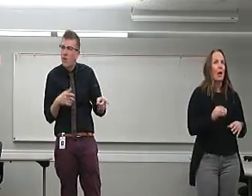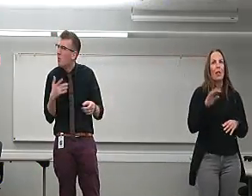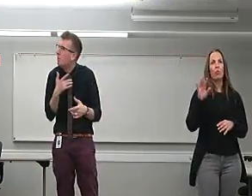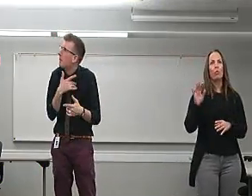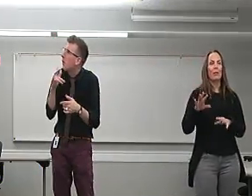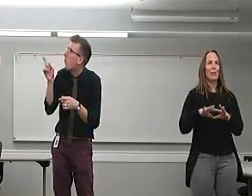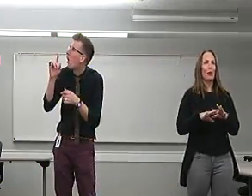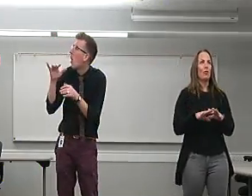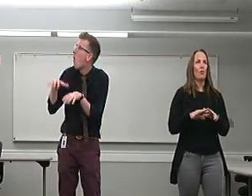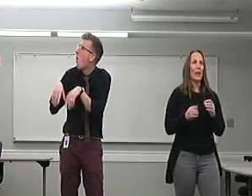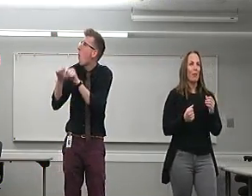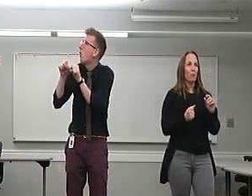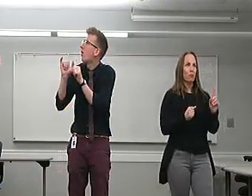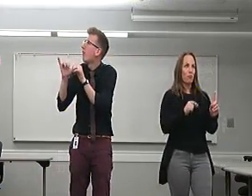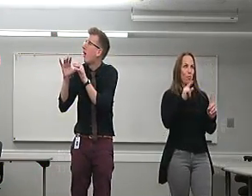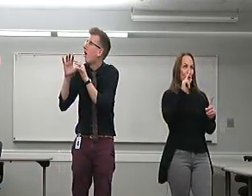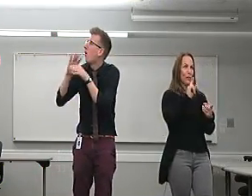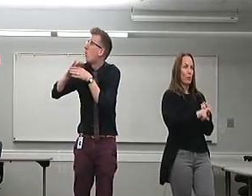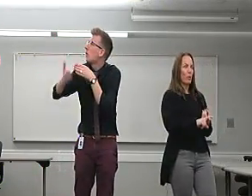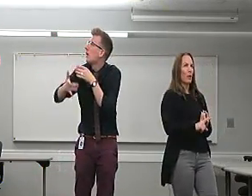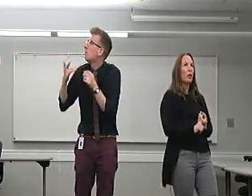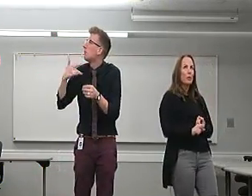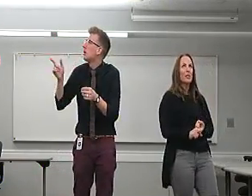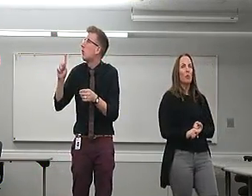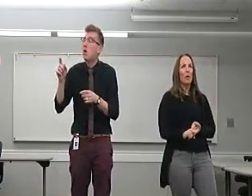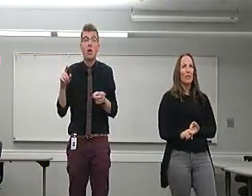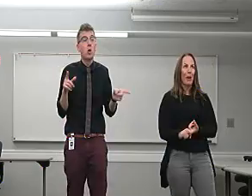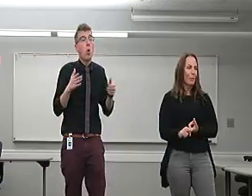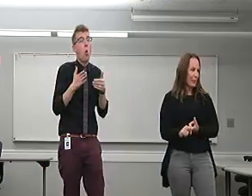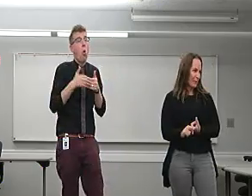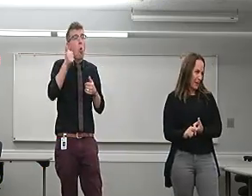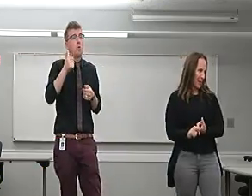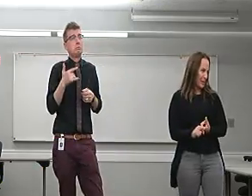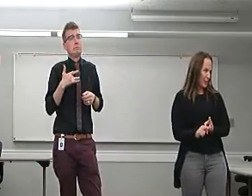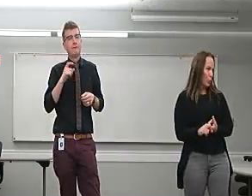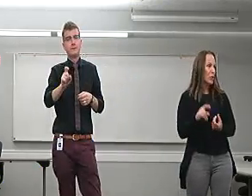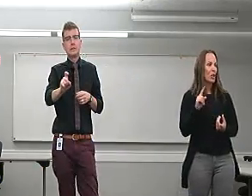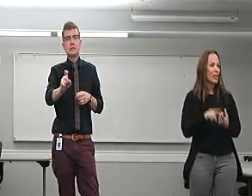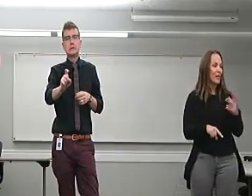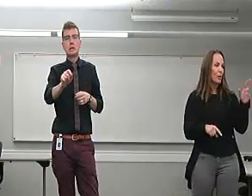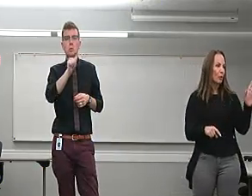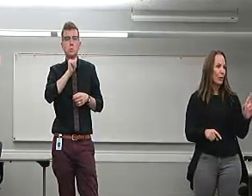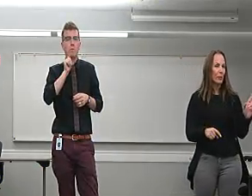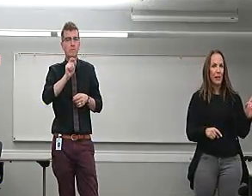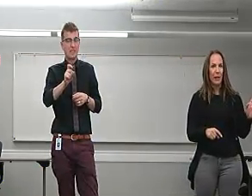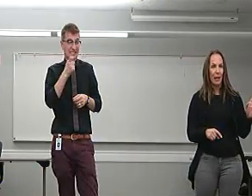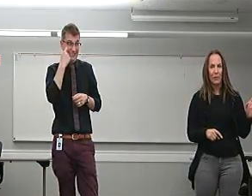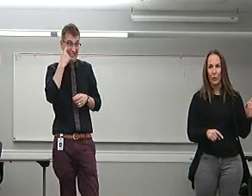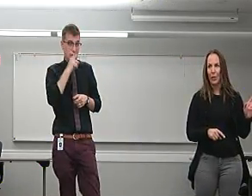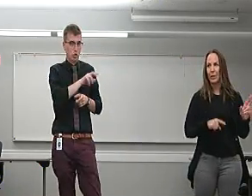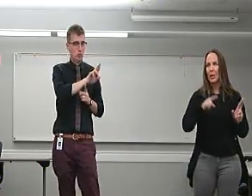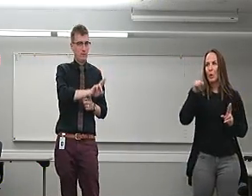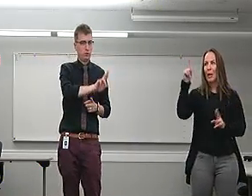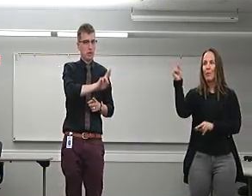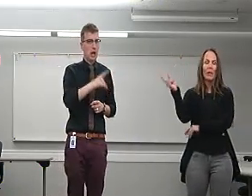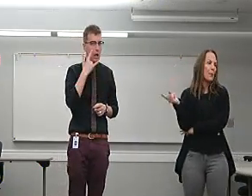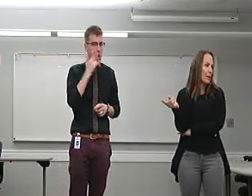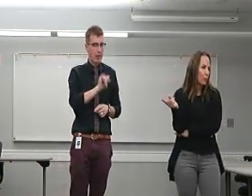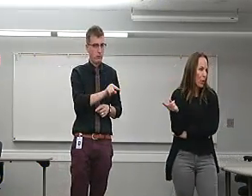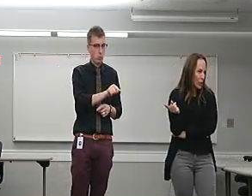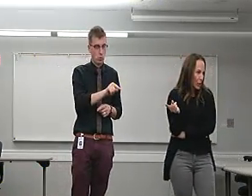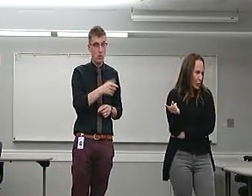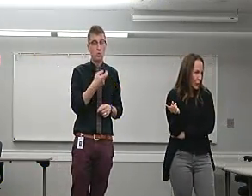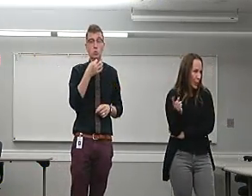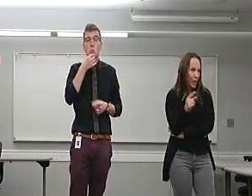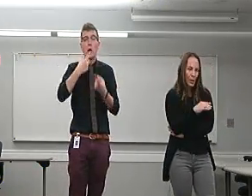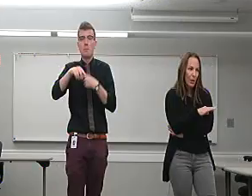So there's the closest one is probably Phoenix. So we just had one in Riverside, California. We have one coming up in Rochester. Again,